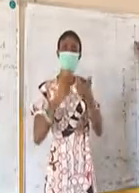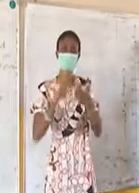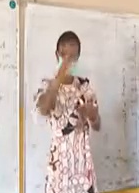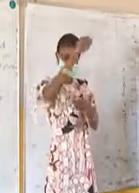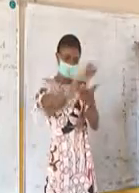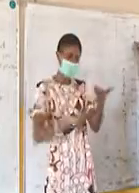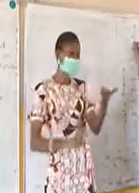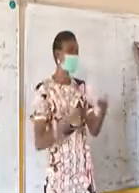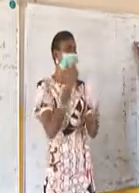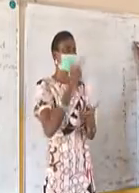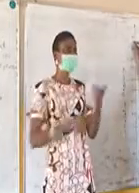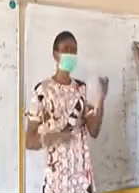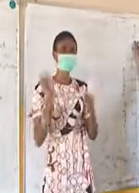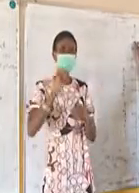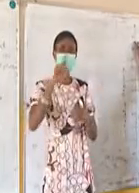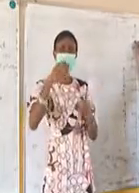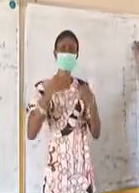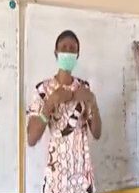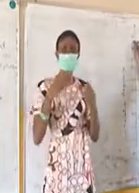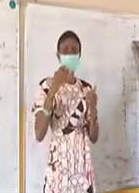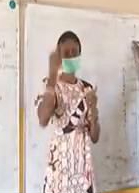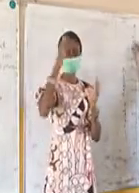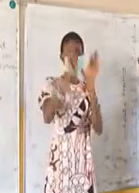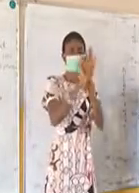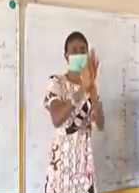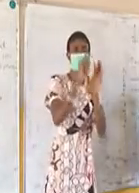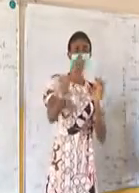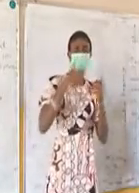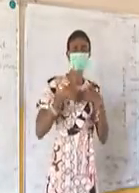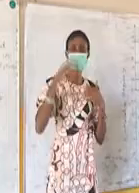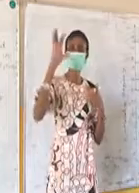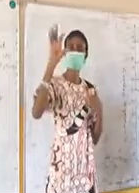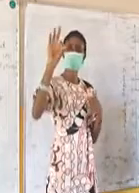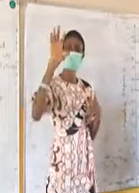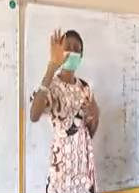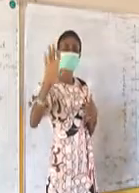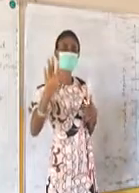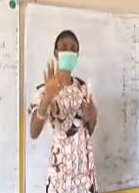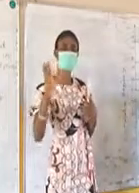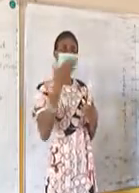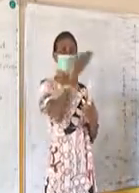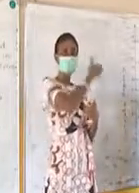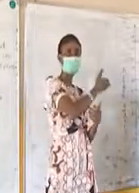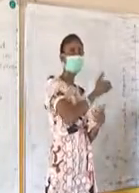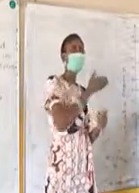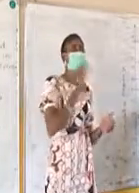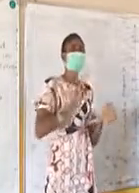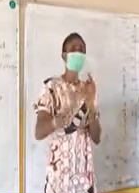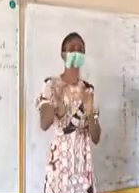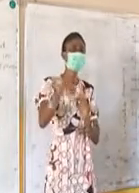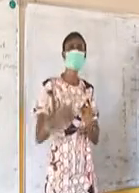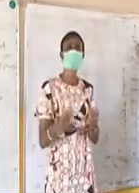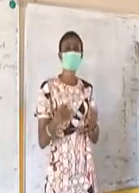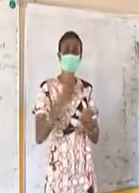you have here. Assuming it's 95 you have here. I know it's more than that. If you draw to scale, it should be more than